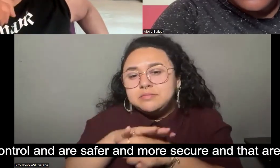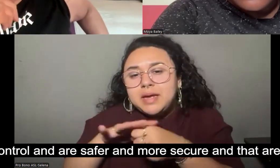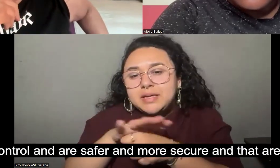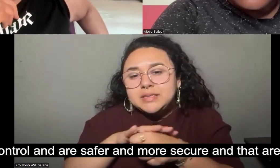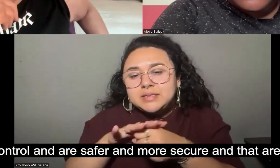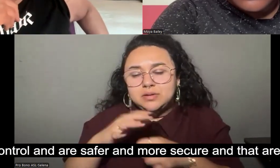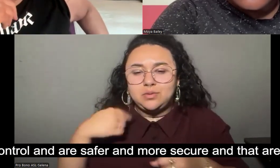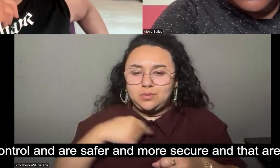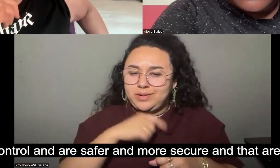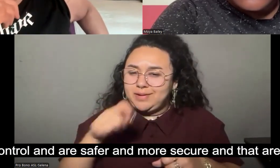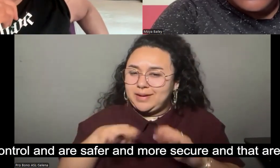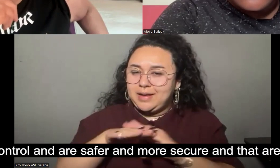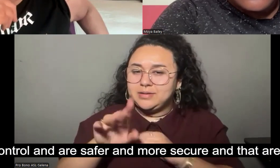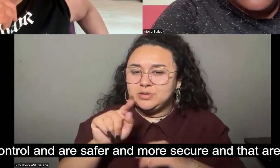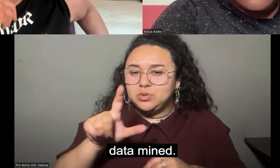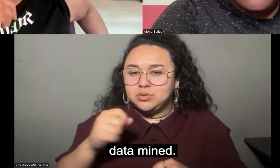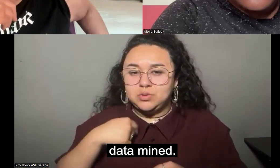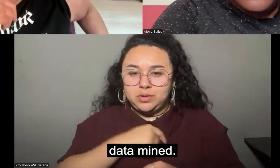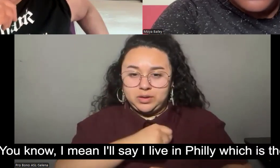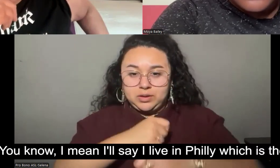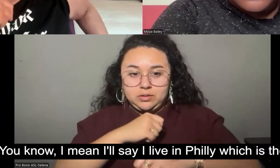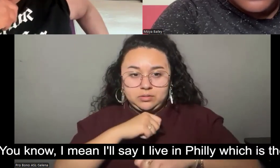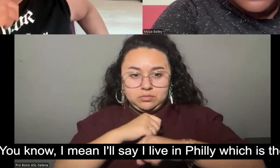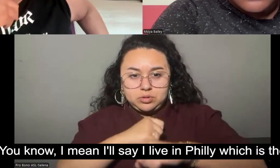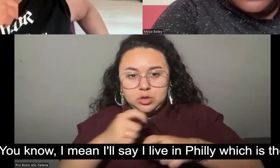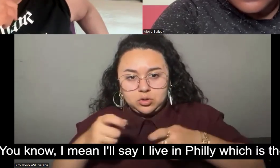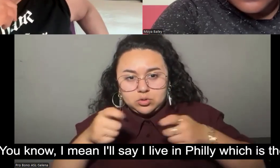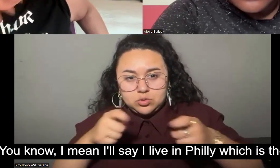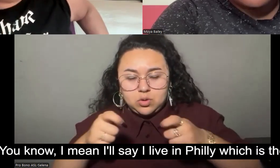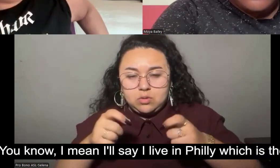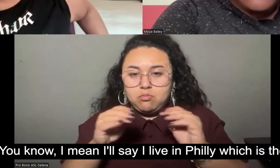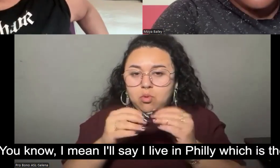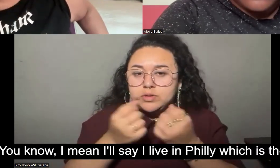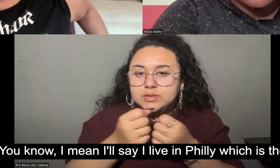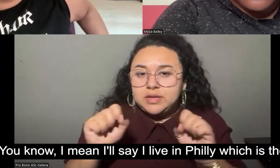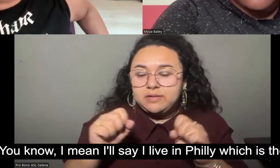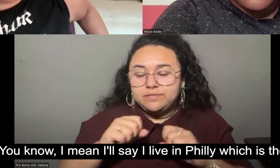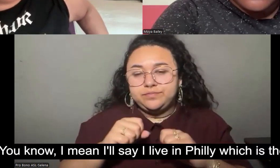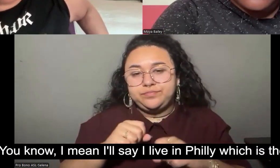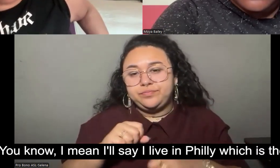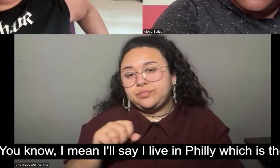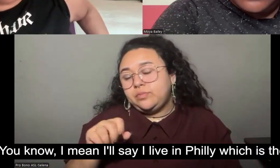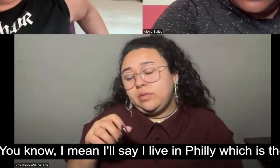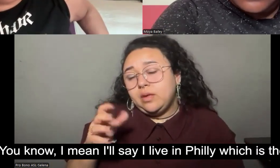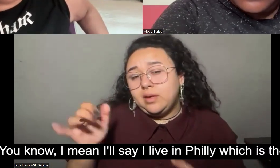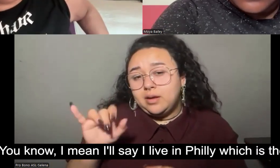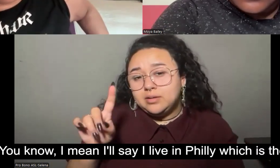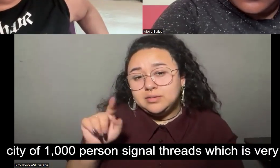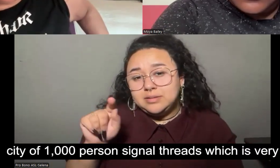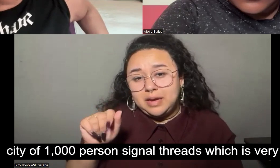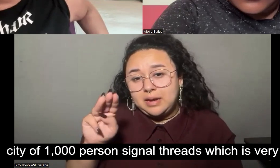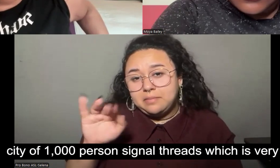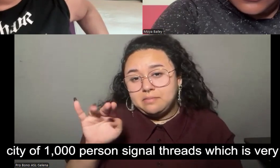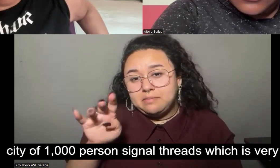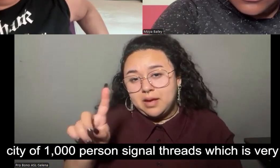and that are safer and more secure and that aren't data mined. And I mean, I'll say, I live in Philly, which is the city